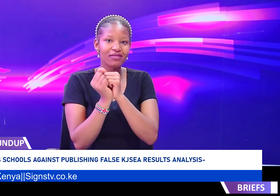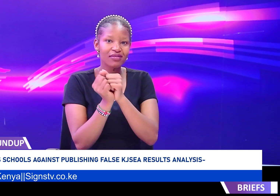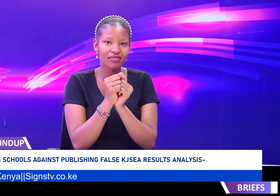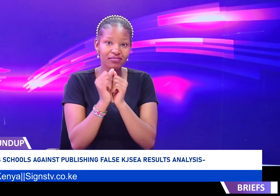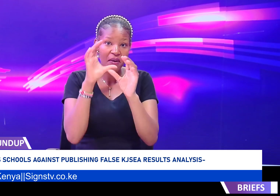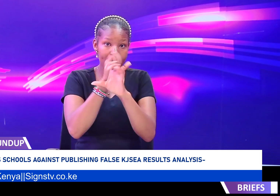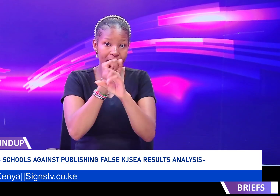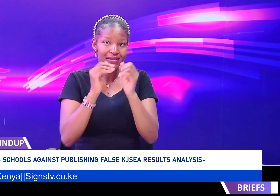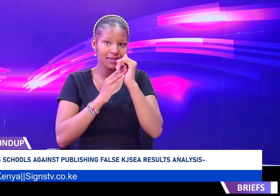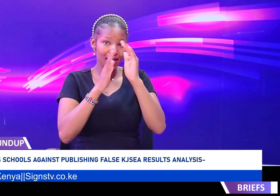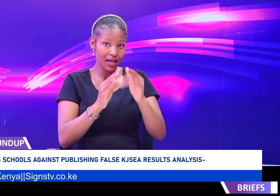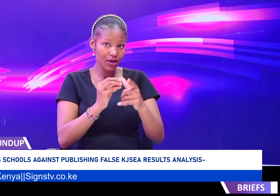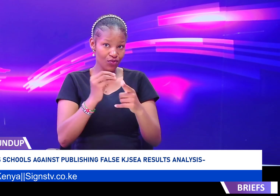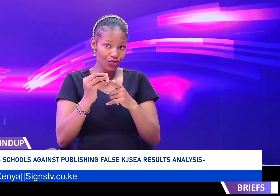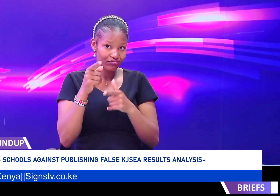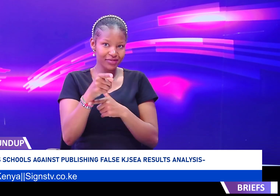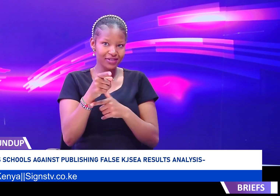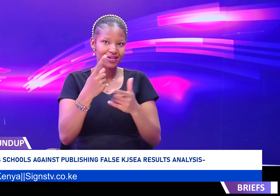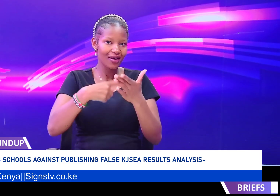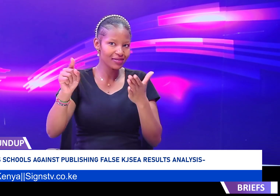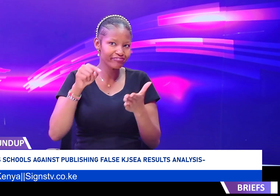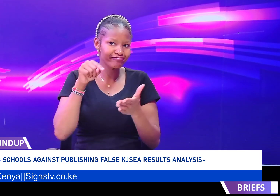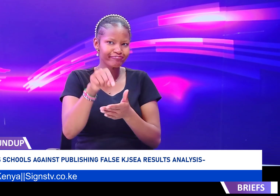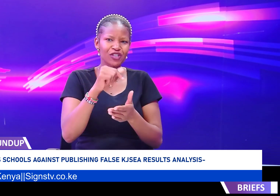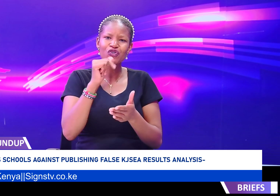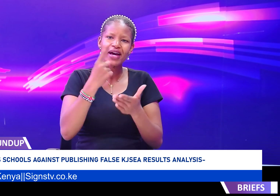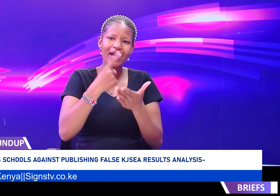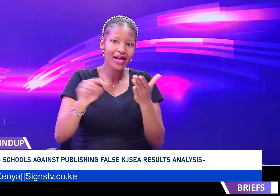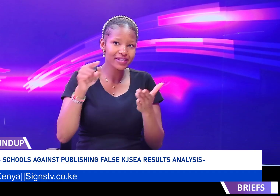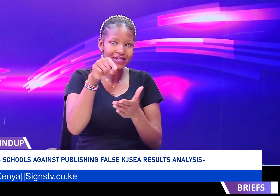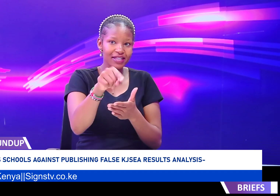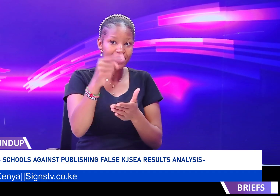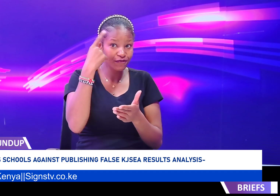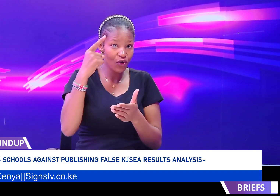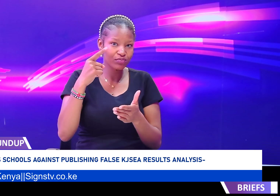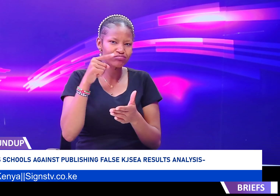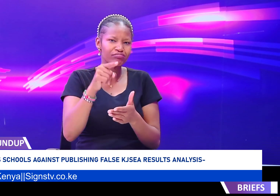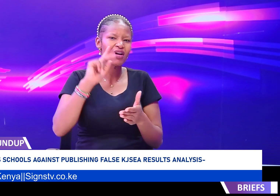misleading or incorrect analysis of the Kenya Junior Secondary School Assessment